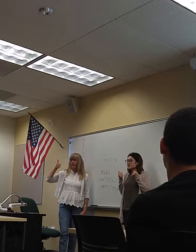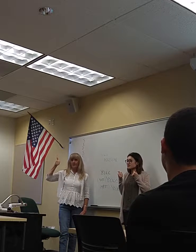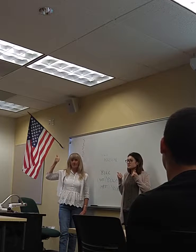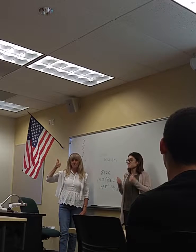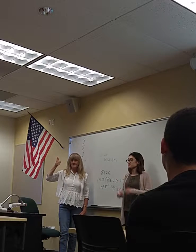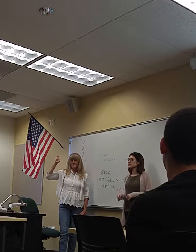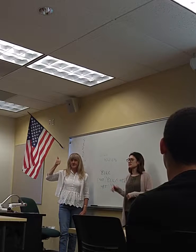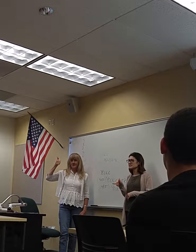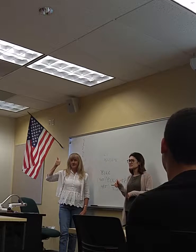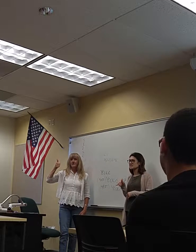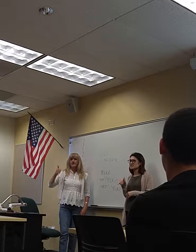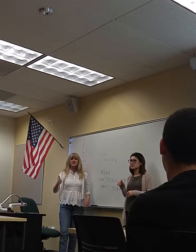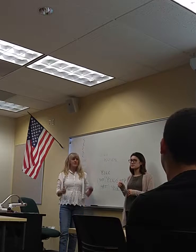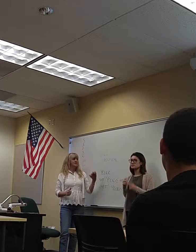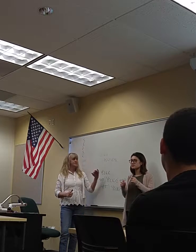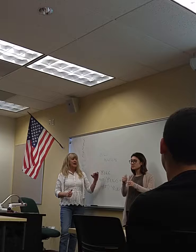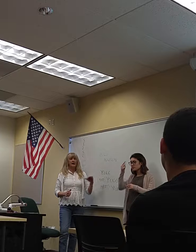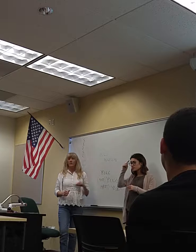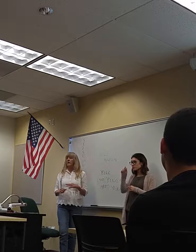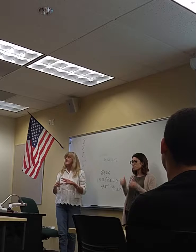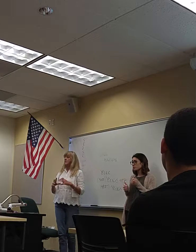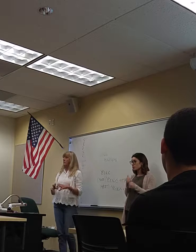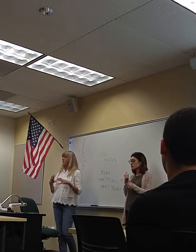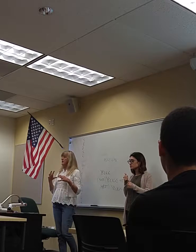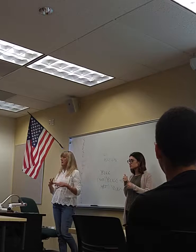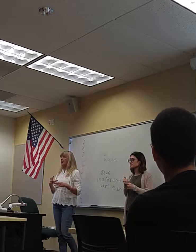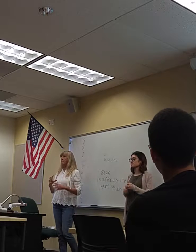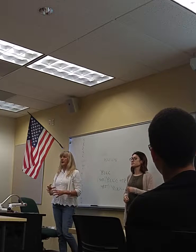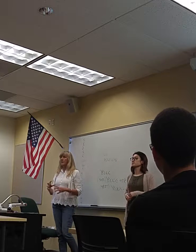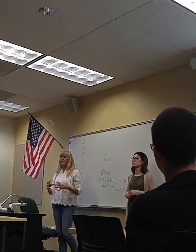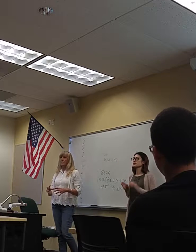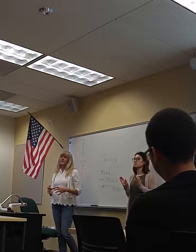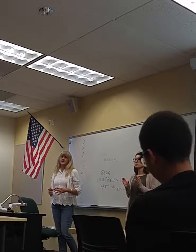for most? No. So it's bound. So what do we know about bound morphemes?